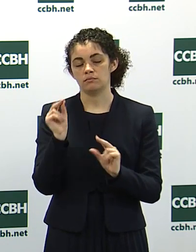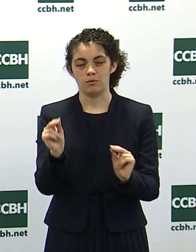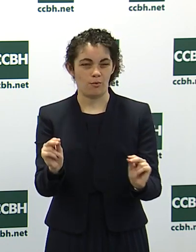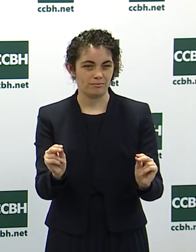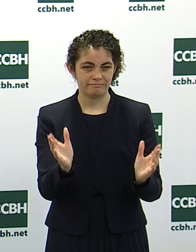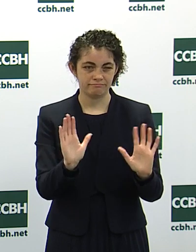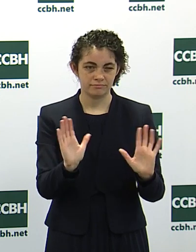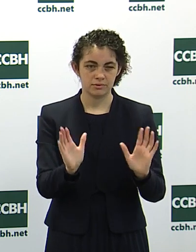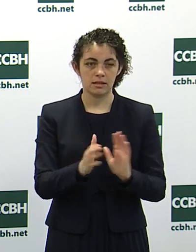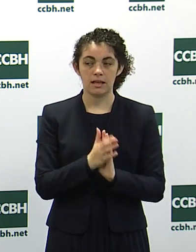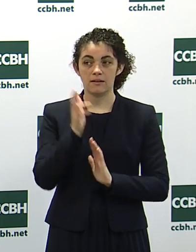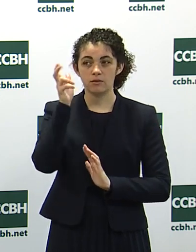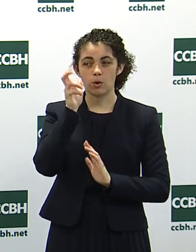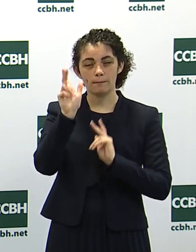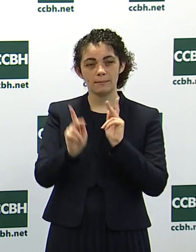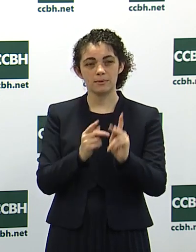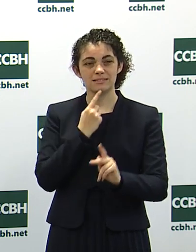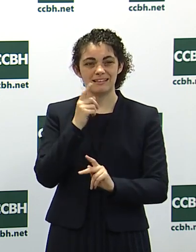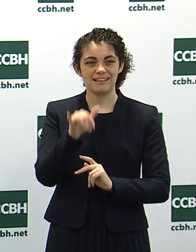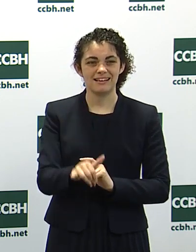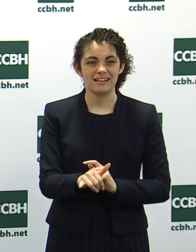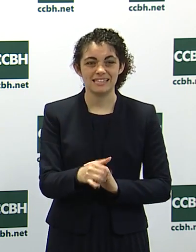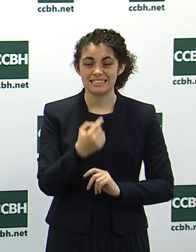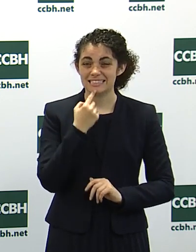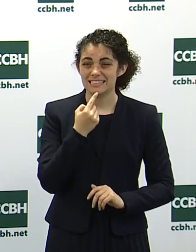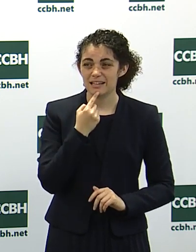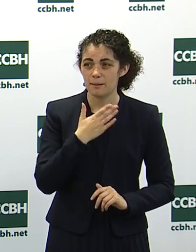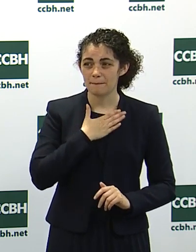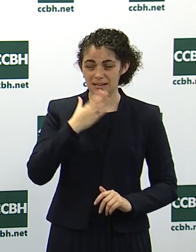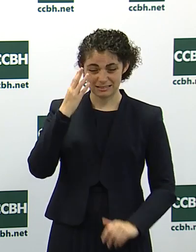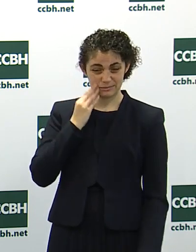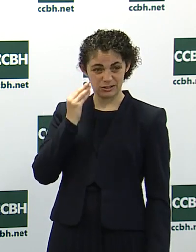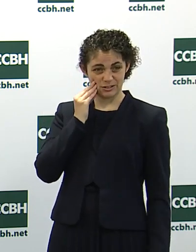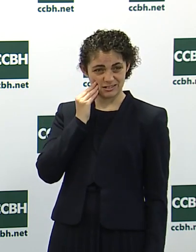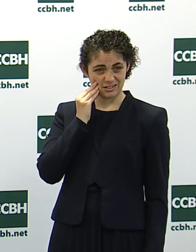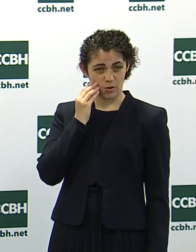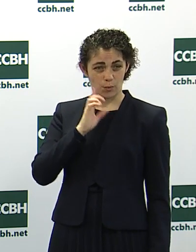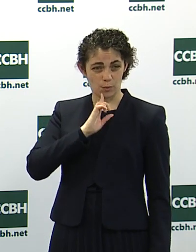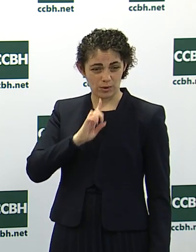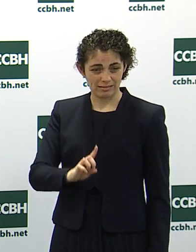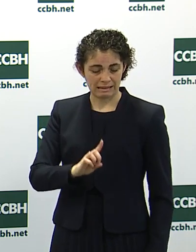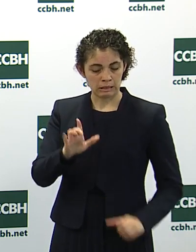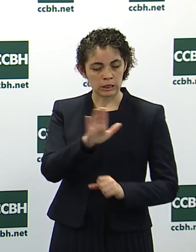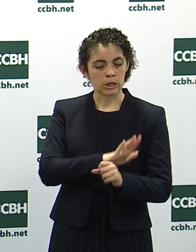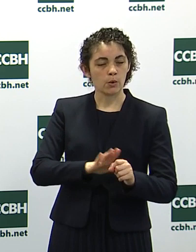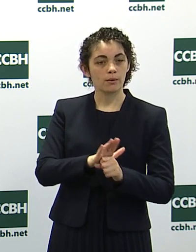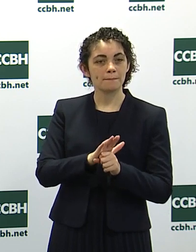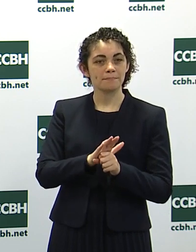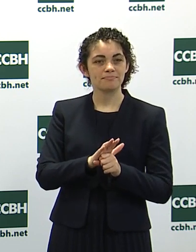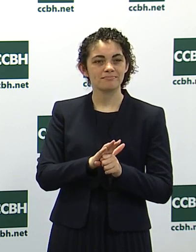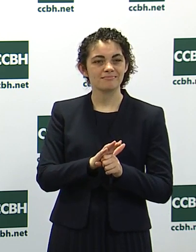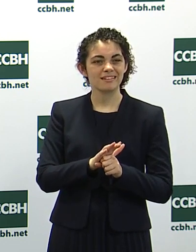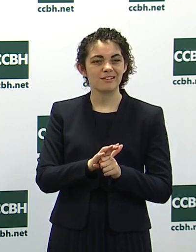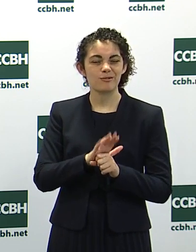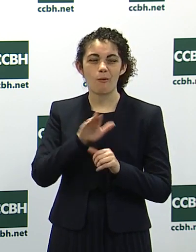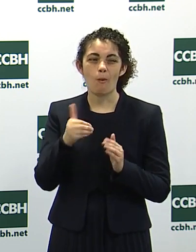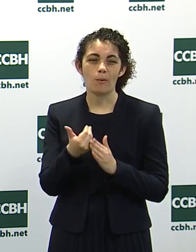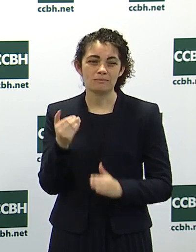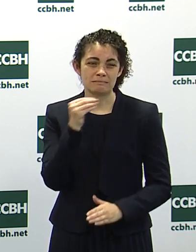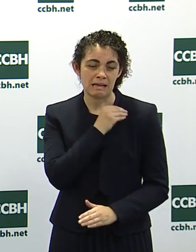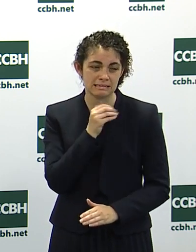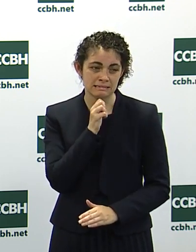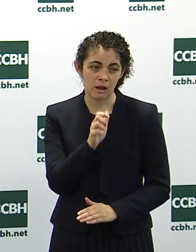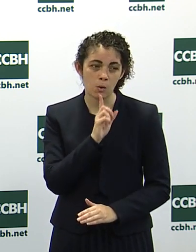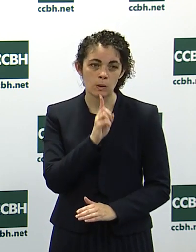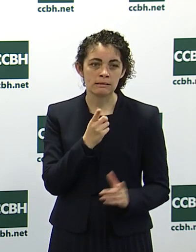I think I've heard people talk about these, but I have to say my experience, especially locally, is that those are outliers. That's not